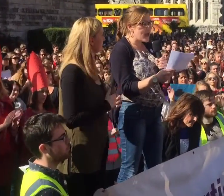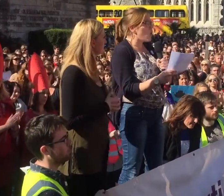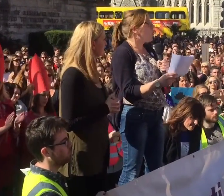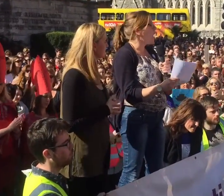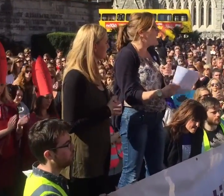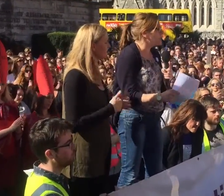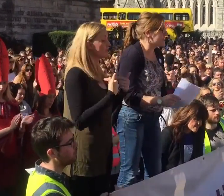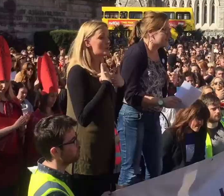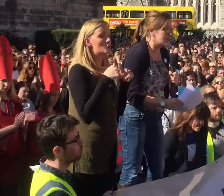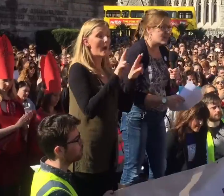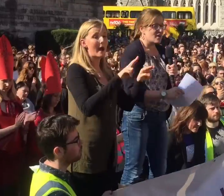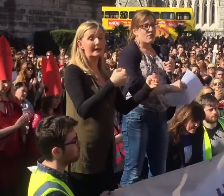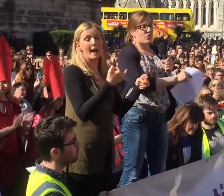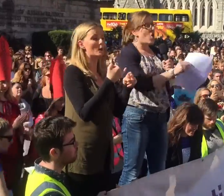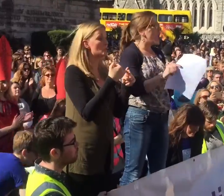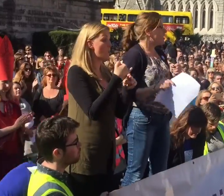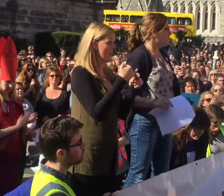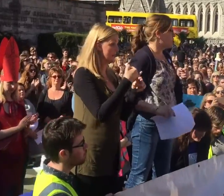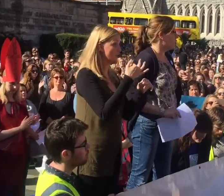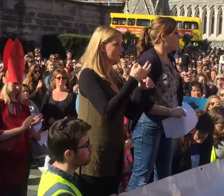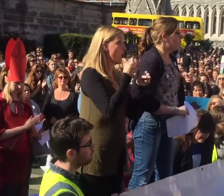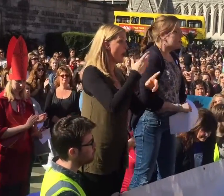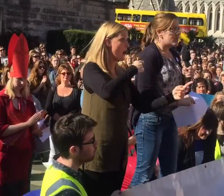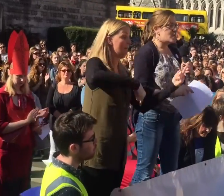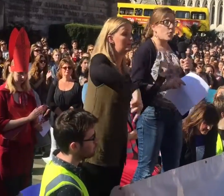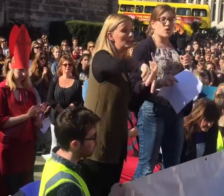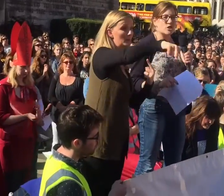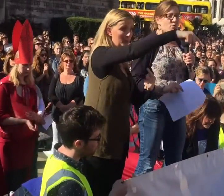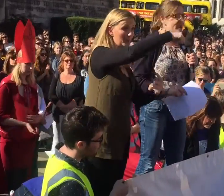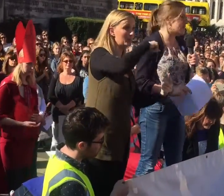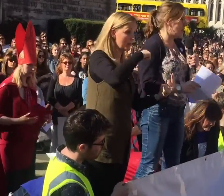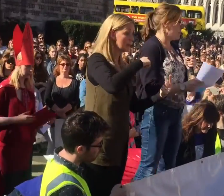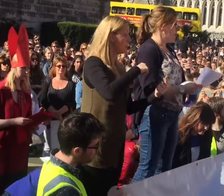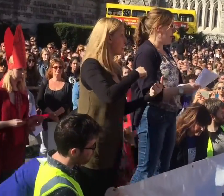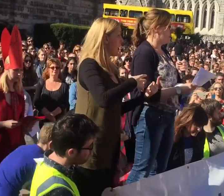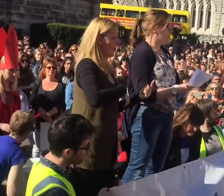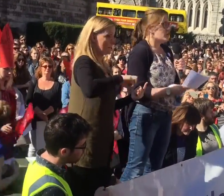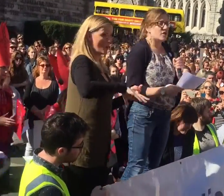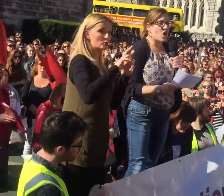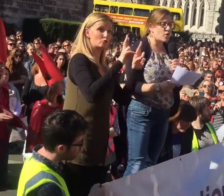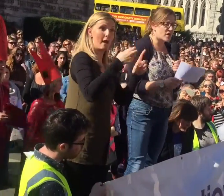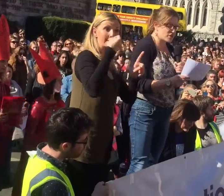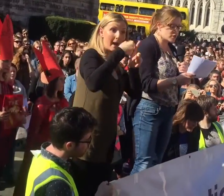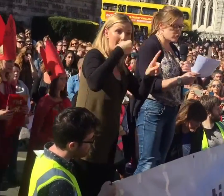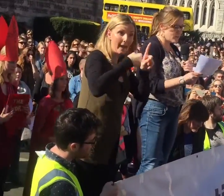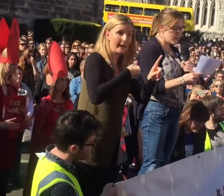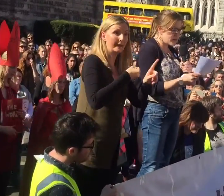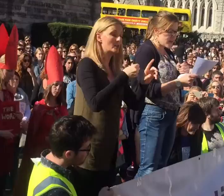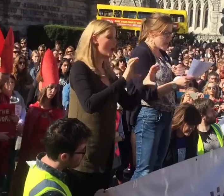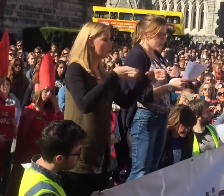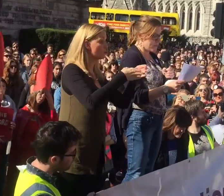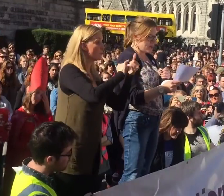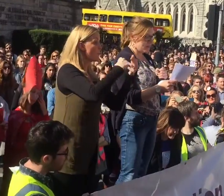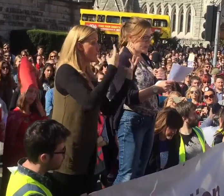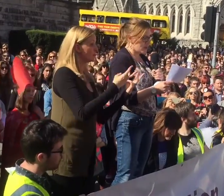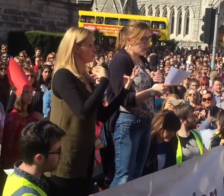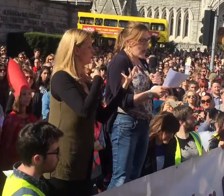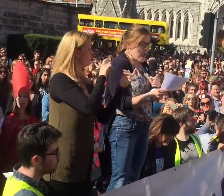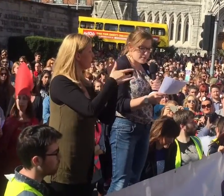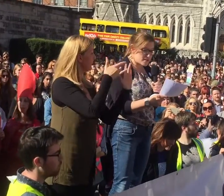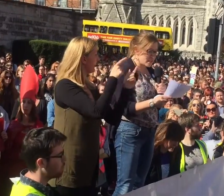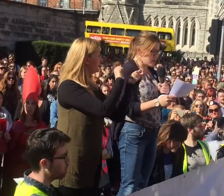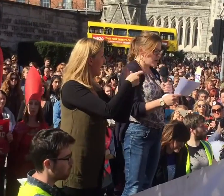I can't wait for all of you, the Abortion Rights Campaign, the Coalition to Repeal the Eighth